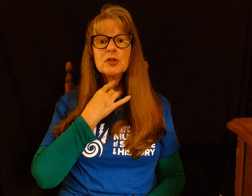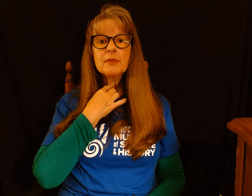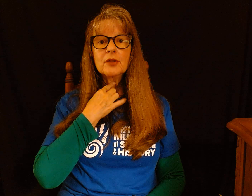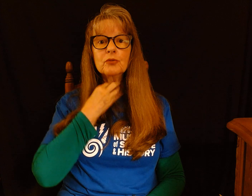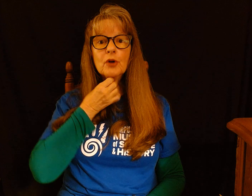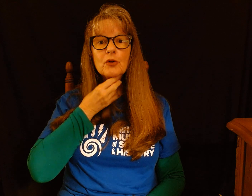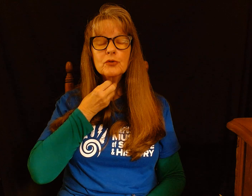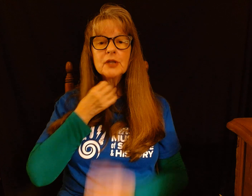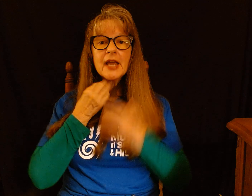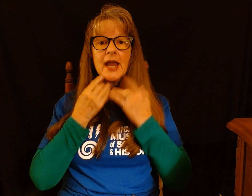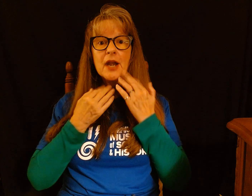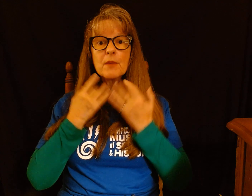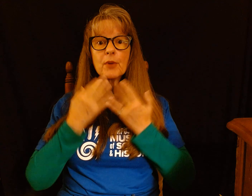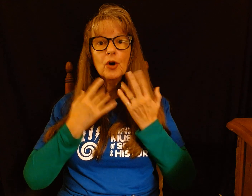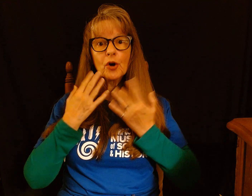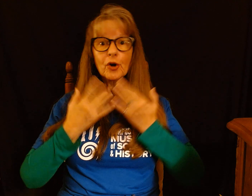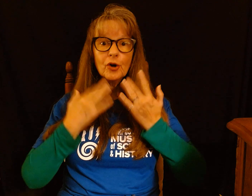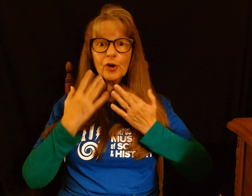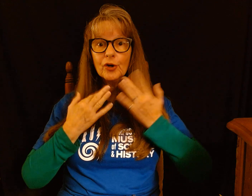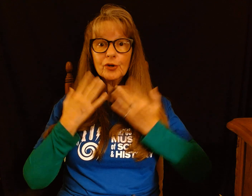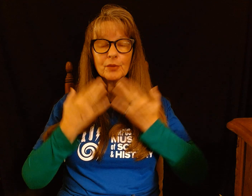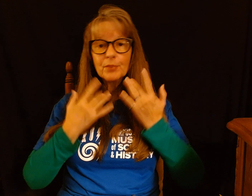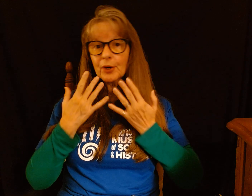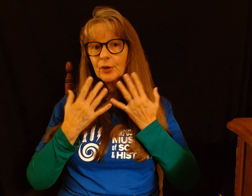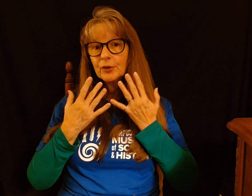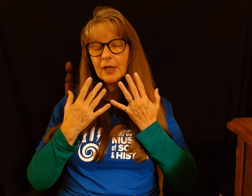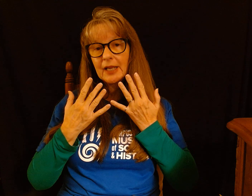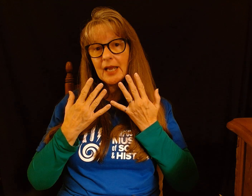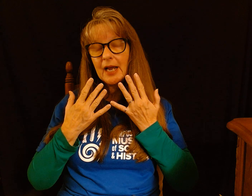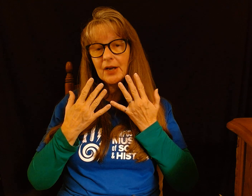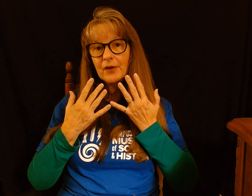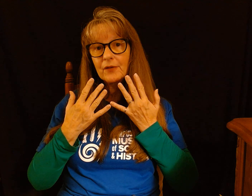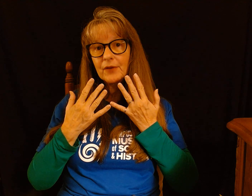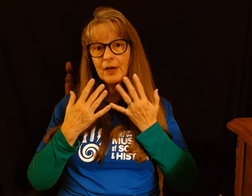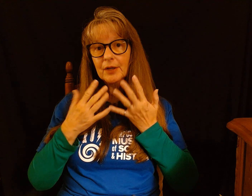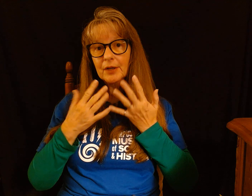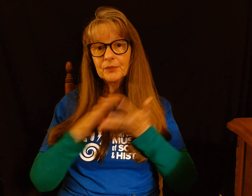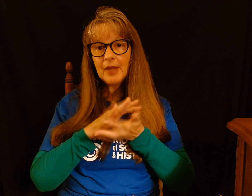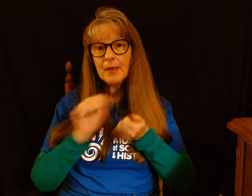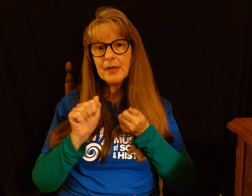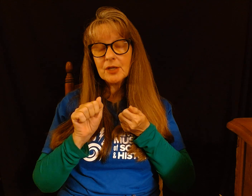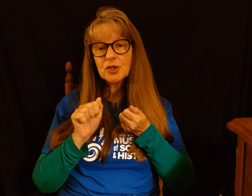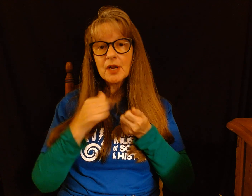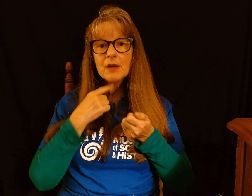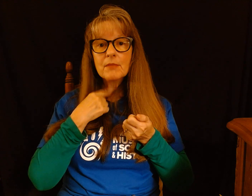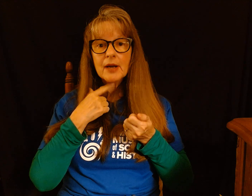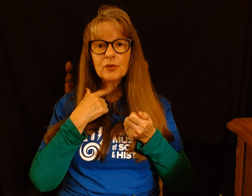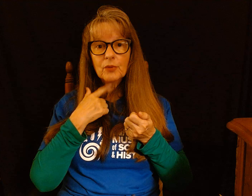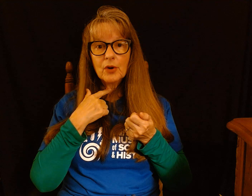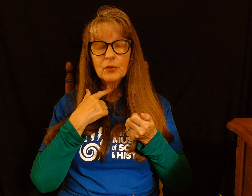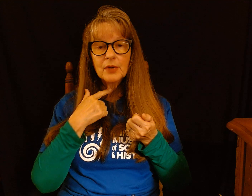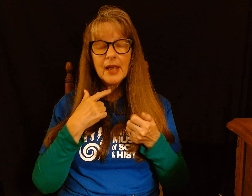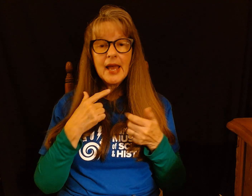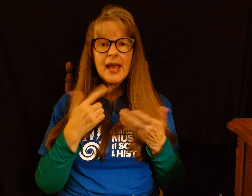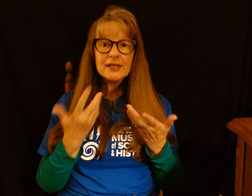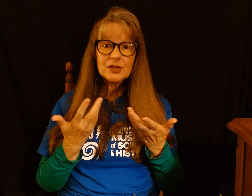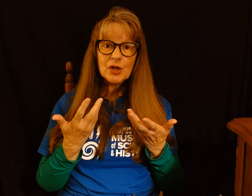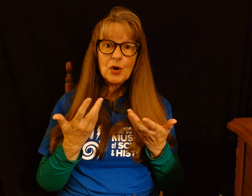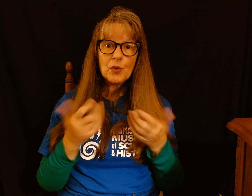my throat, and it burned and burned, and it kind of damaged my throat. And so this